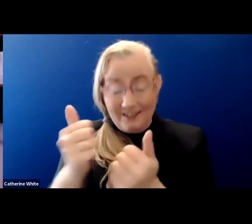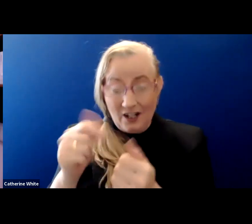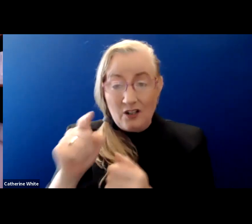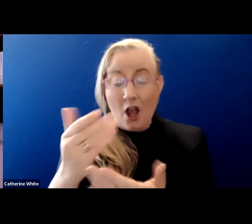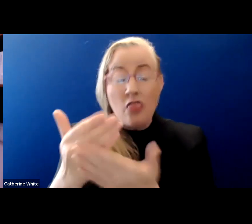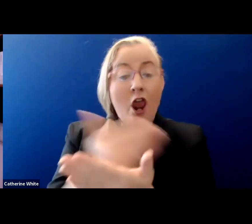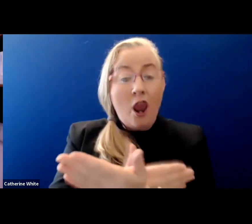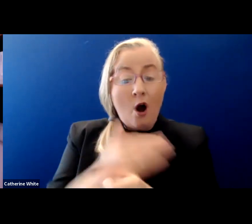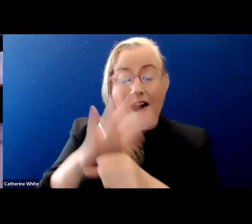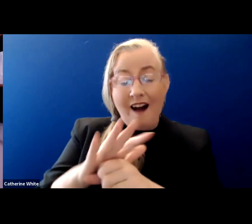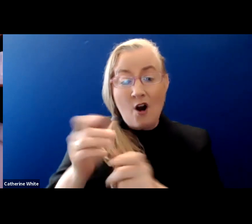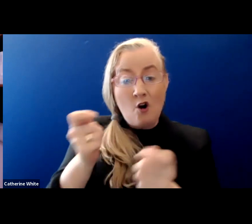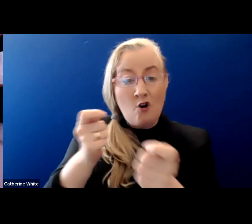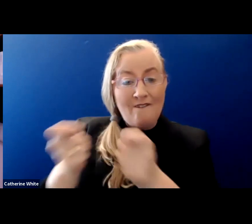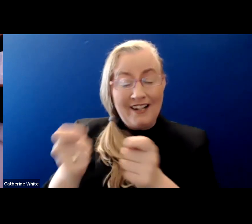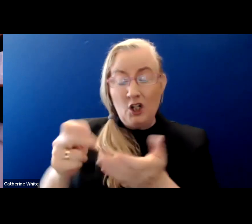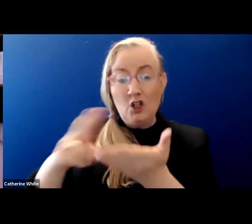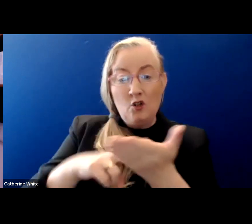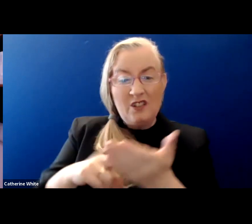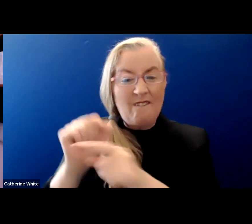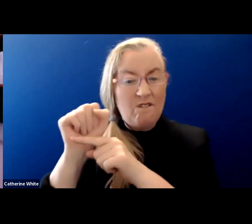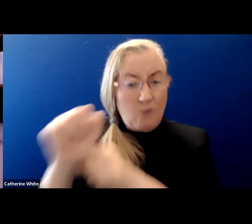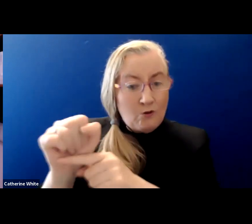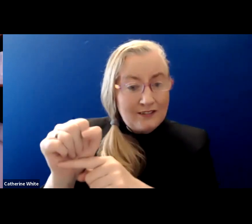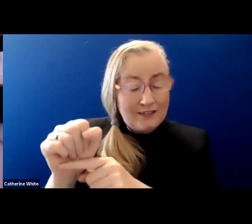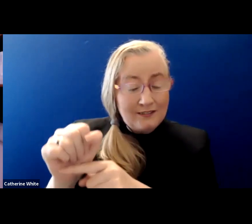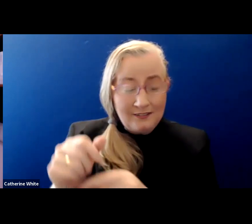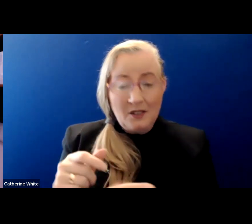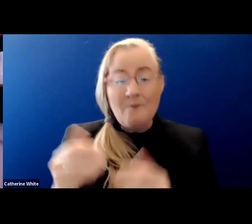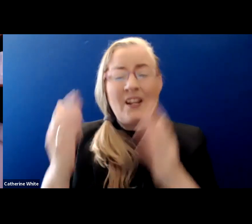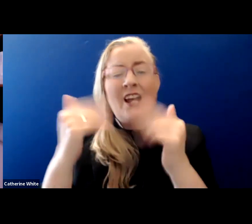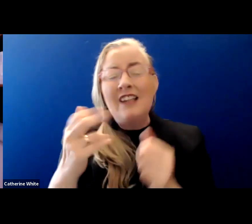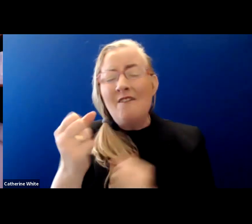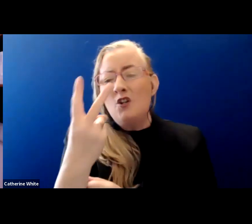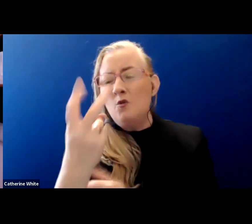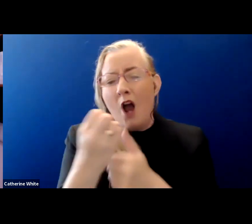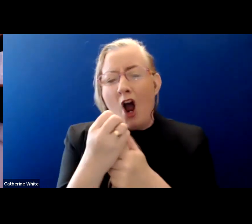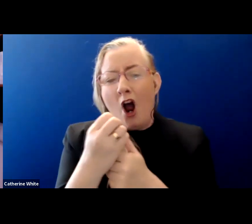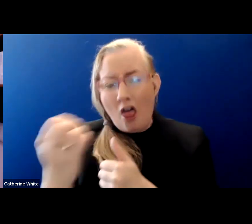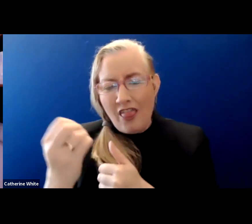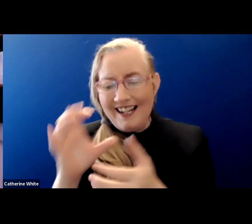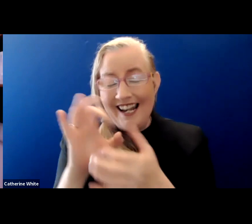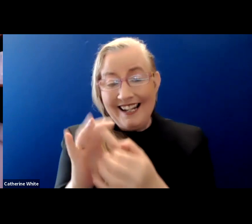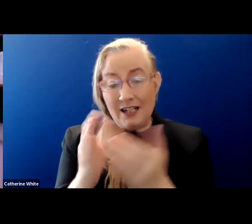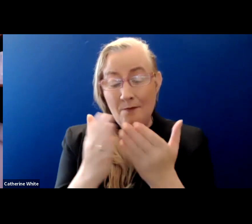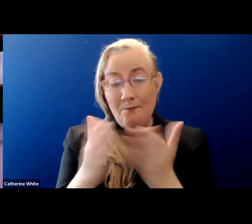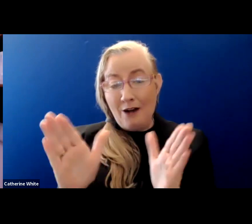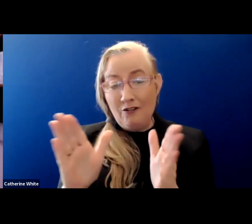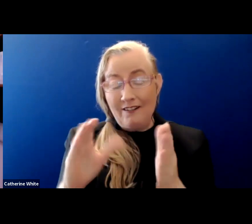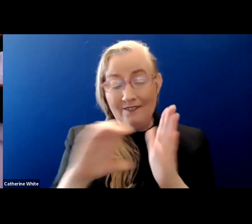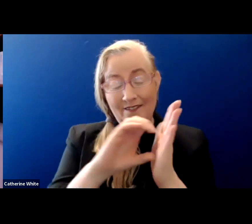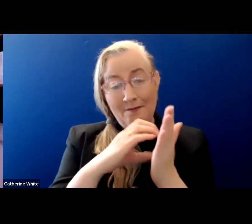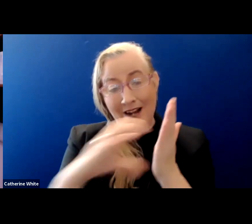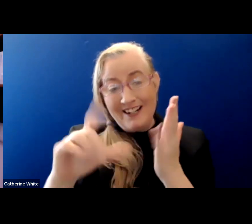law governing the use of force. Now, there's two other pillars to paragraph 70, which Eliev